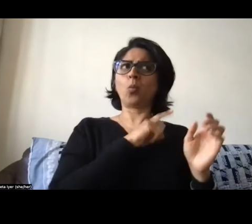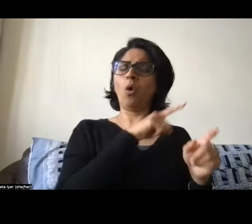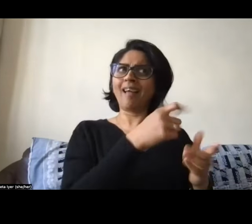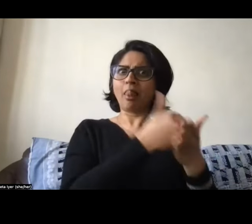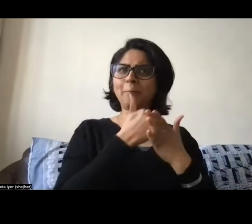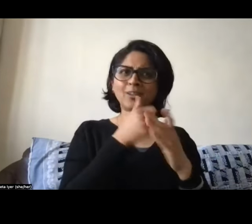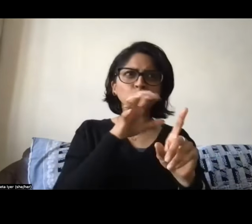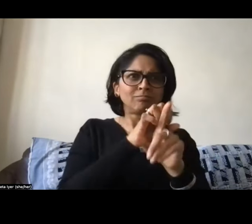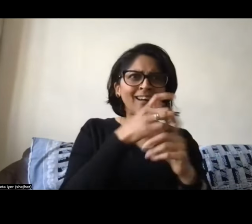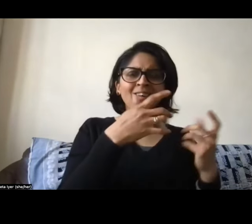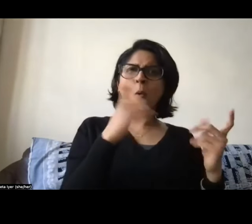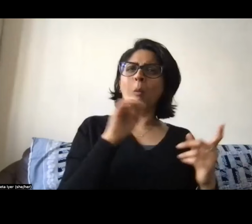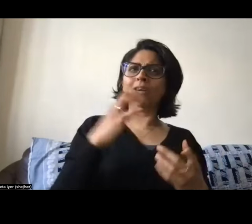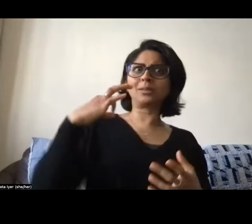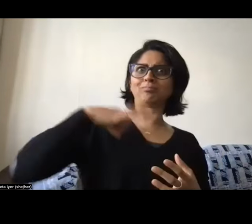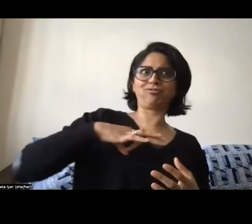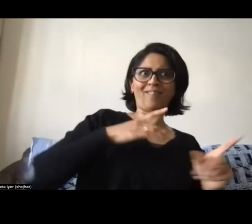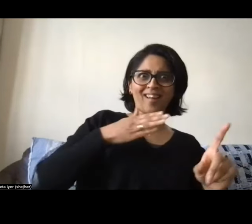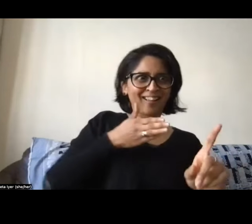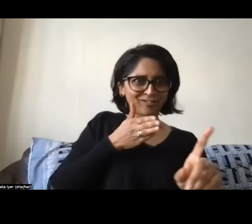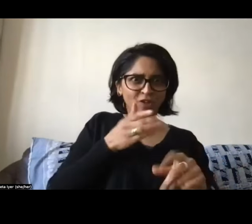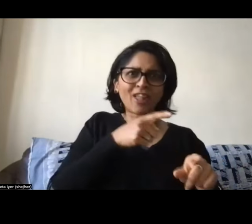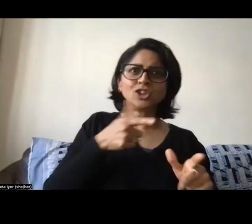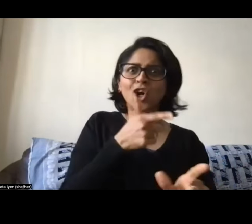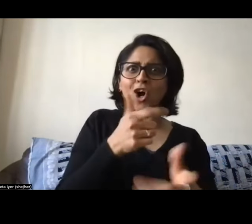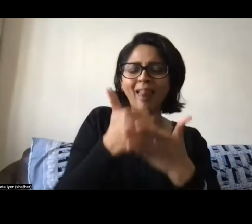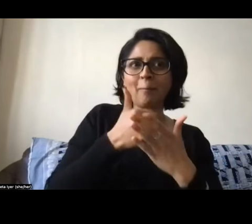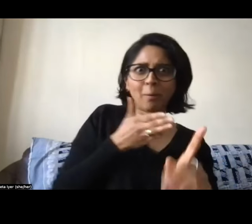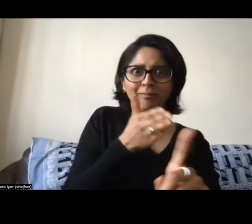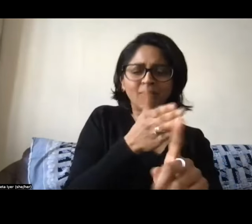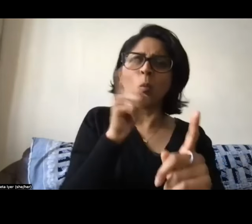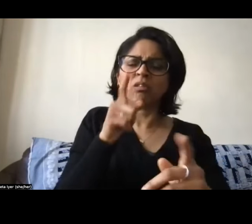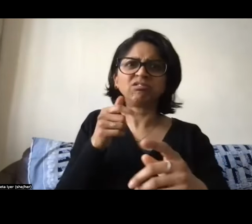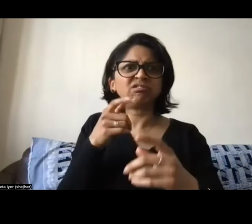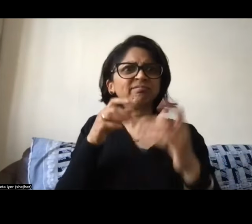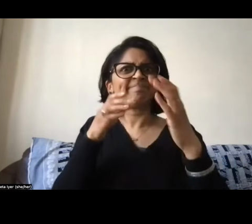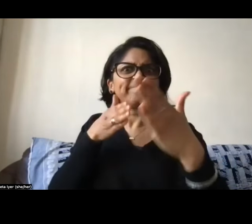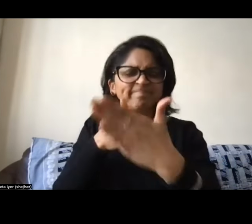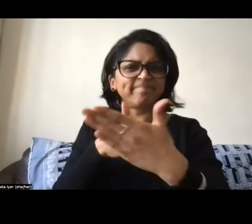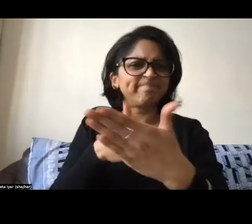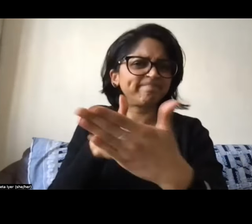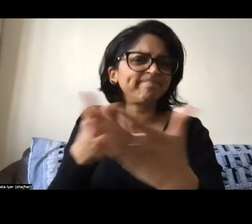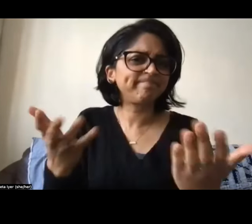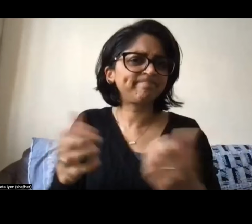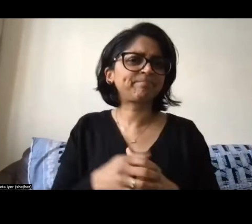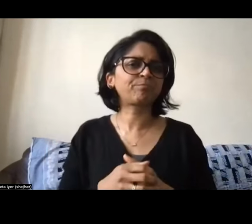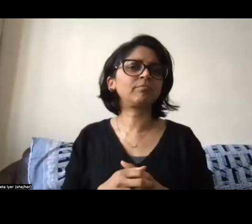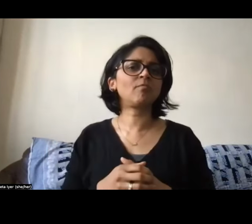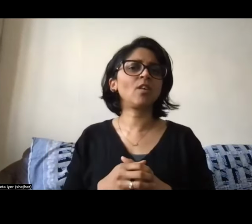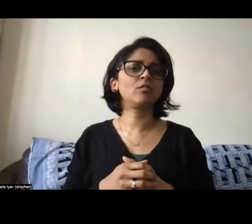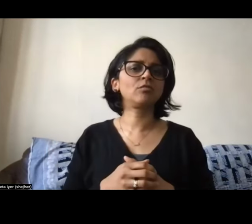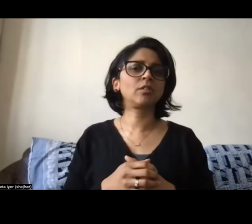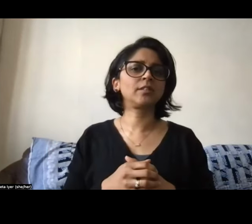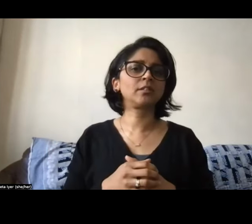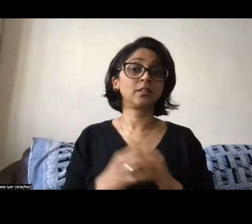to a different family setup and a different class setup. So then I was able to look at issues of privilege and disadvantage and see what barriers